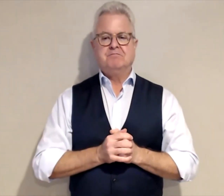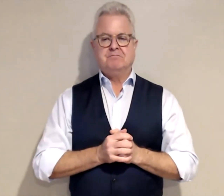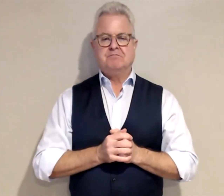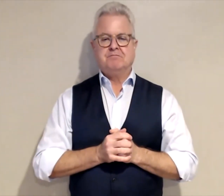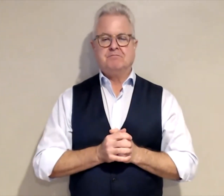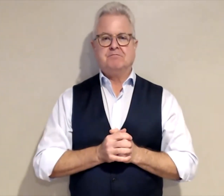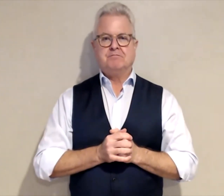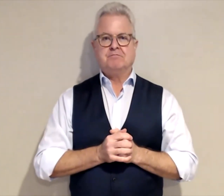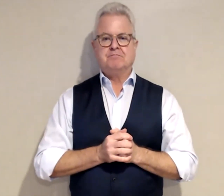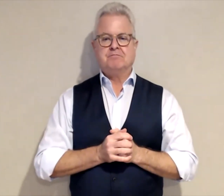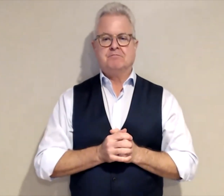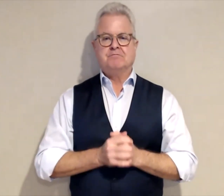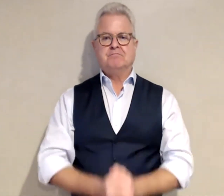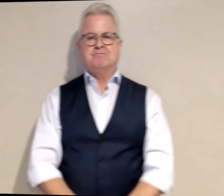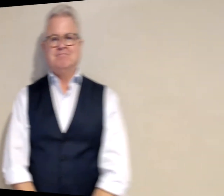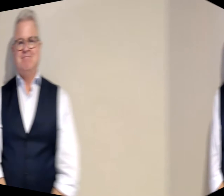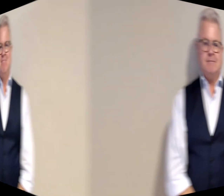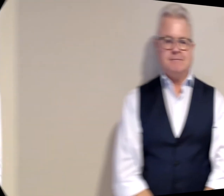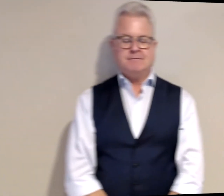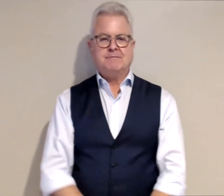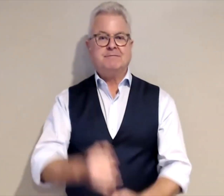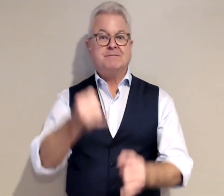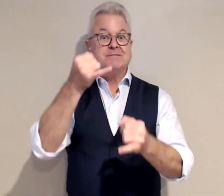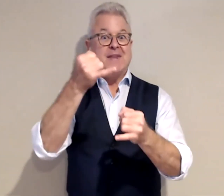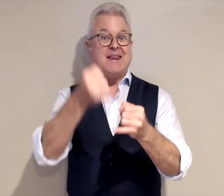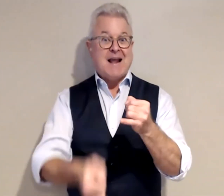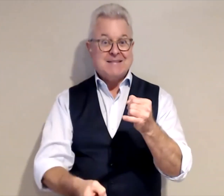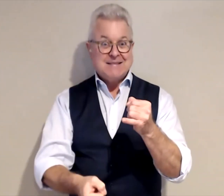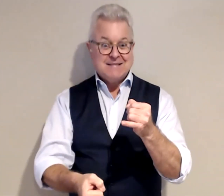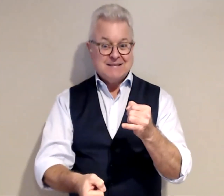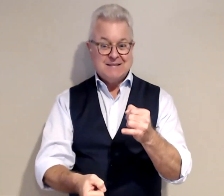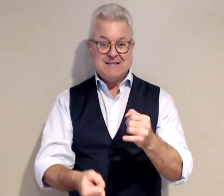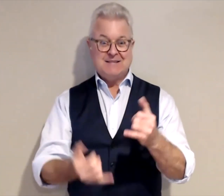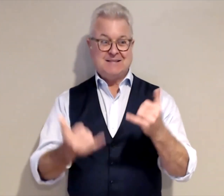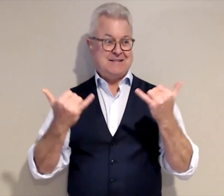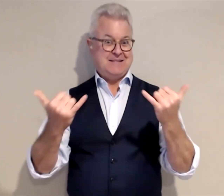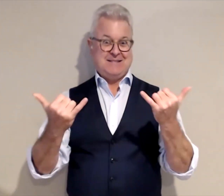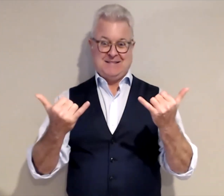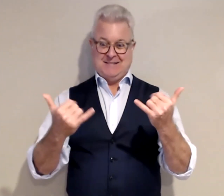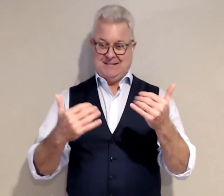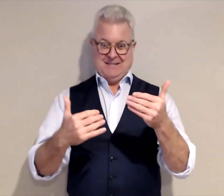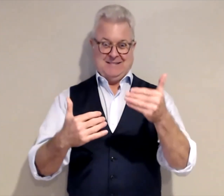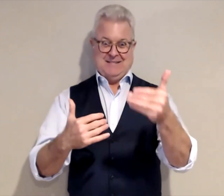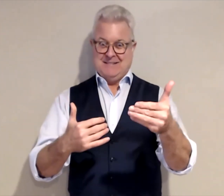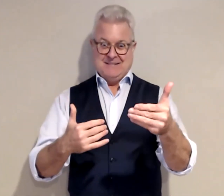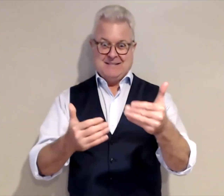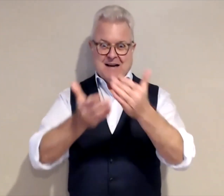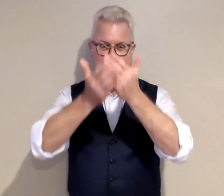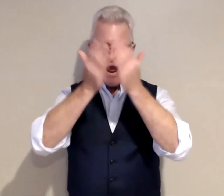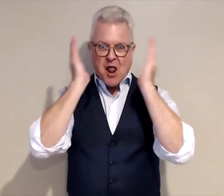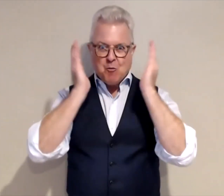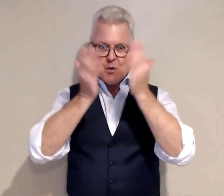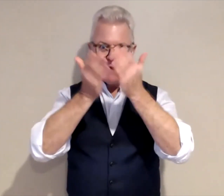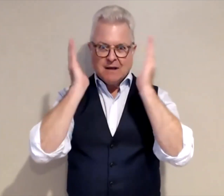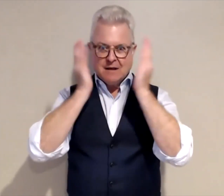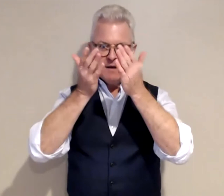and problem should resolve itself by the CDC. The last thing that he spoke about in the press conference